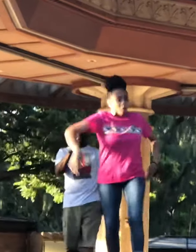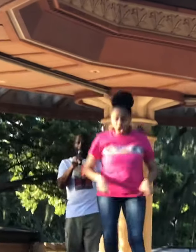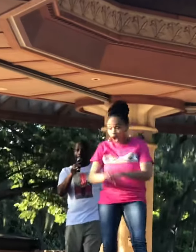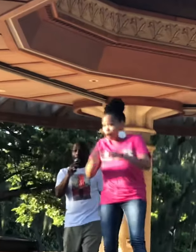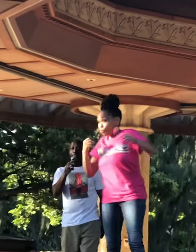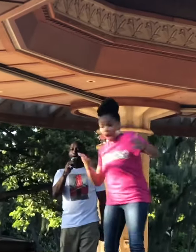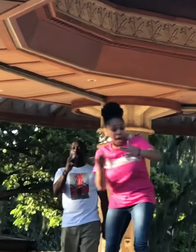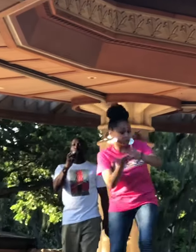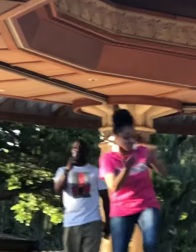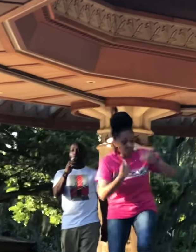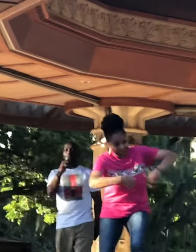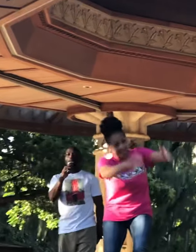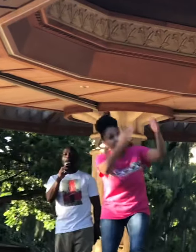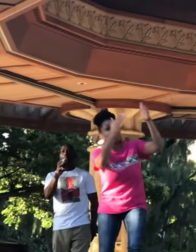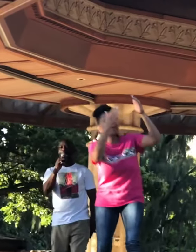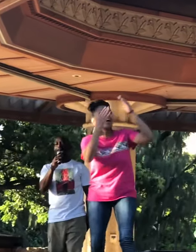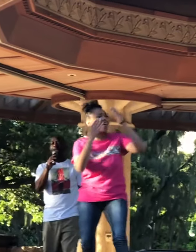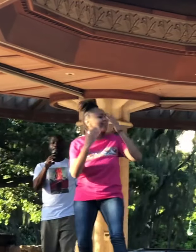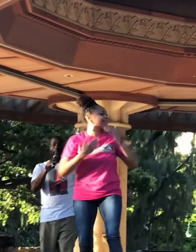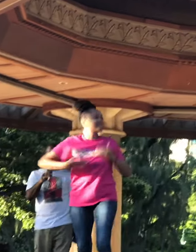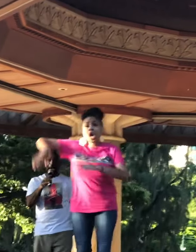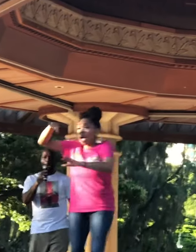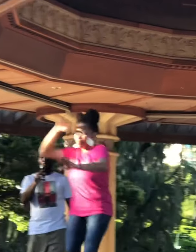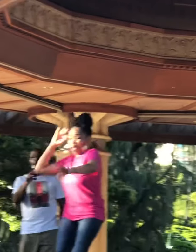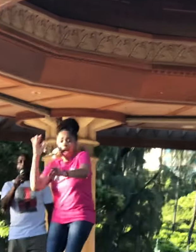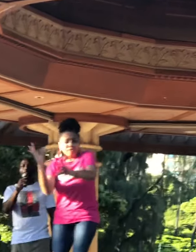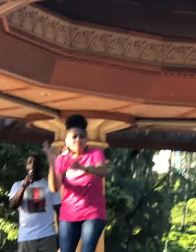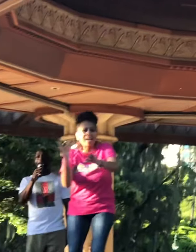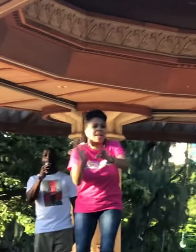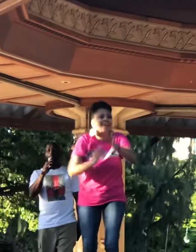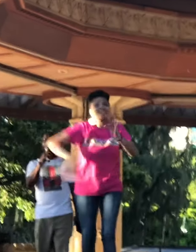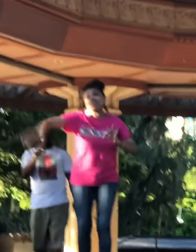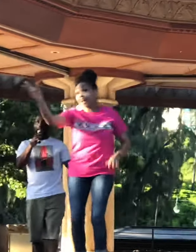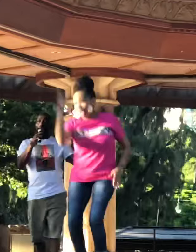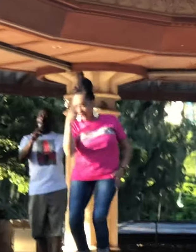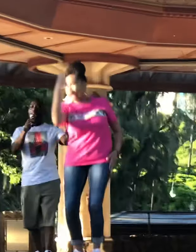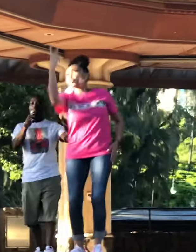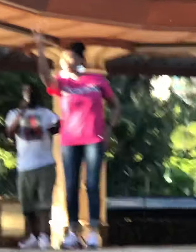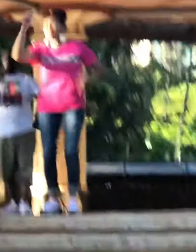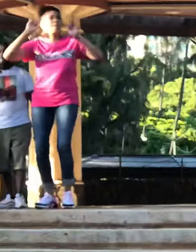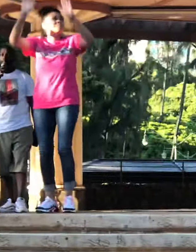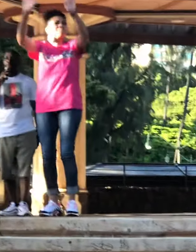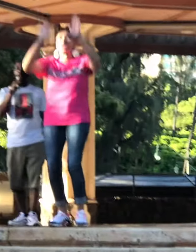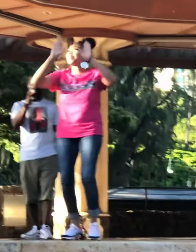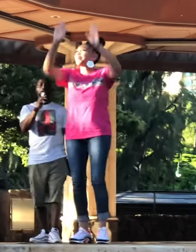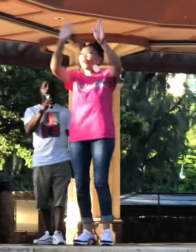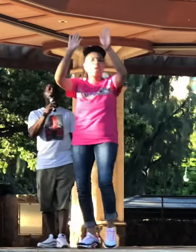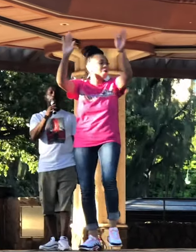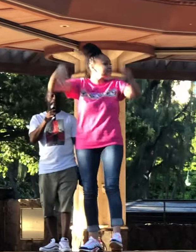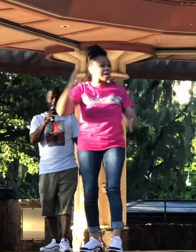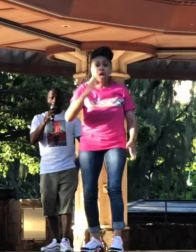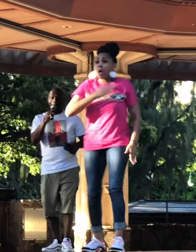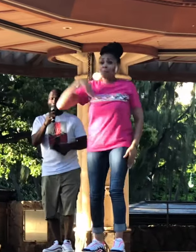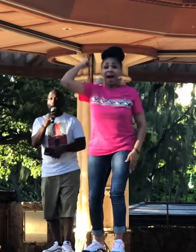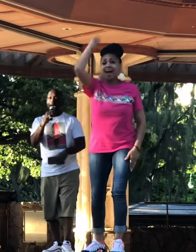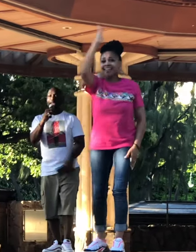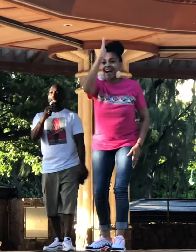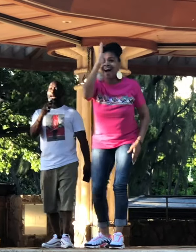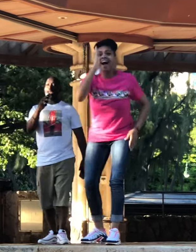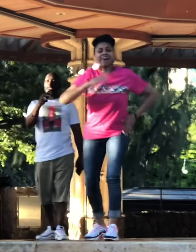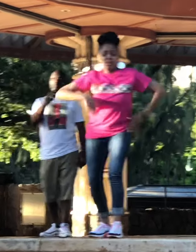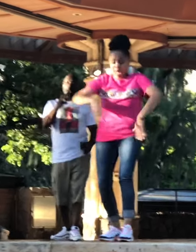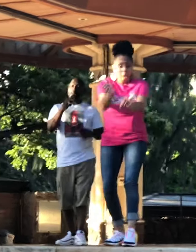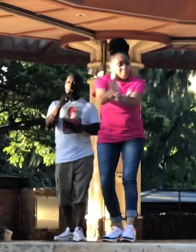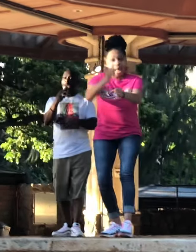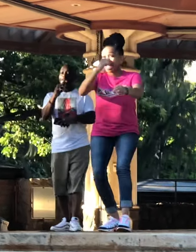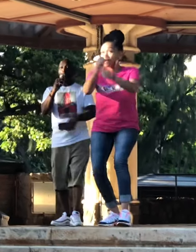I know a breakthrough is coming. By faith, I see a miracle. My